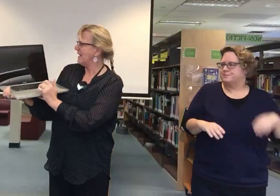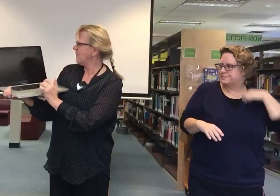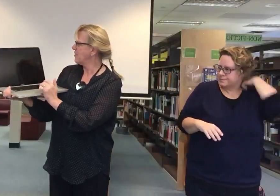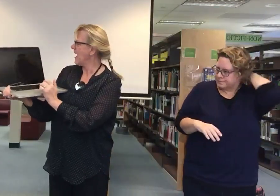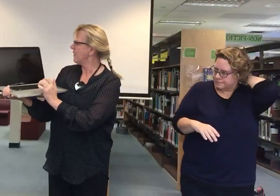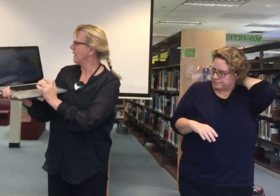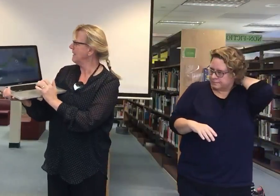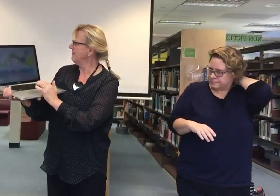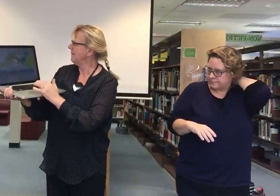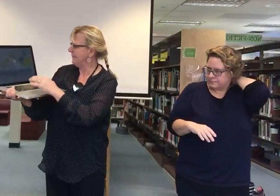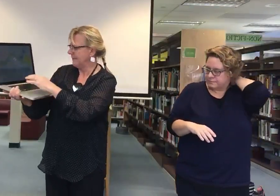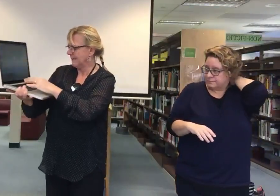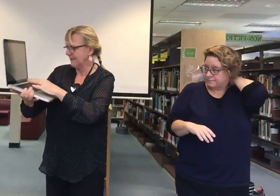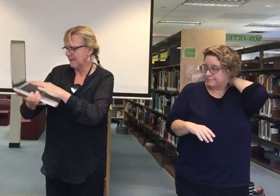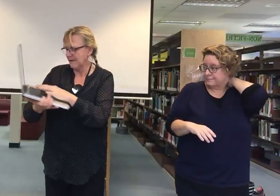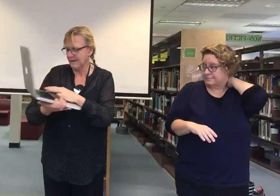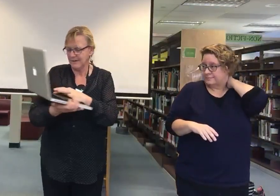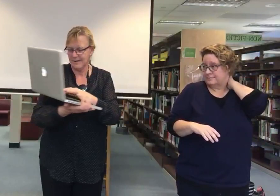So that kind of shadowing.